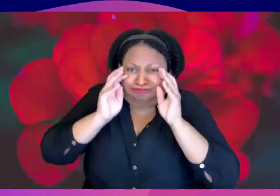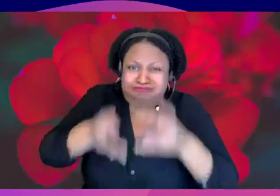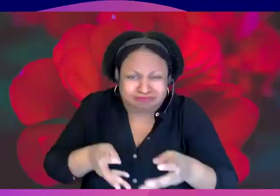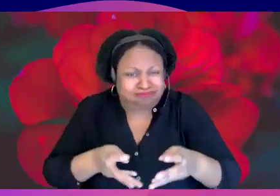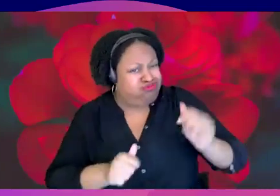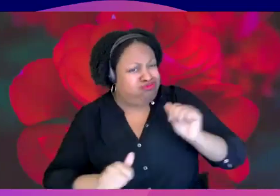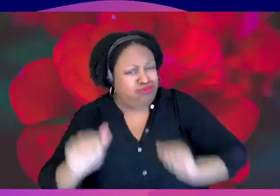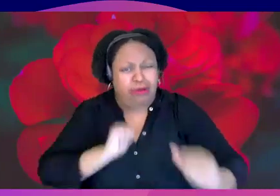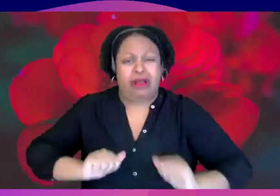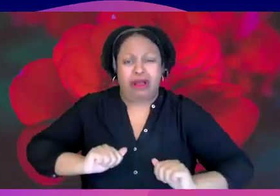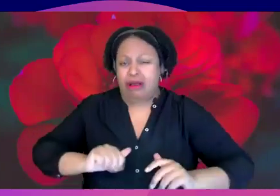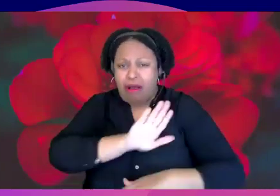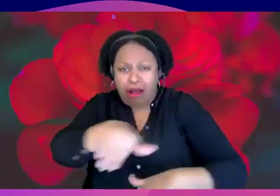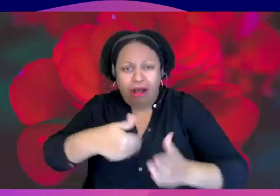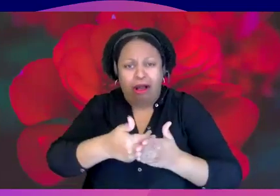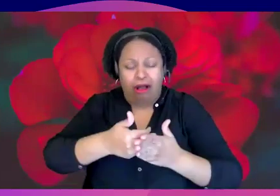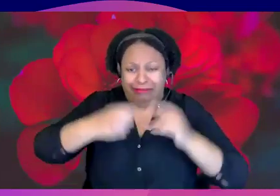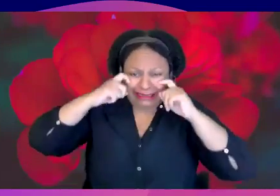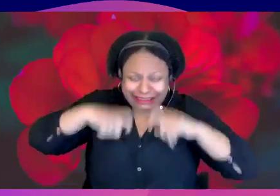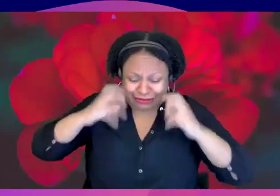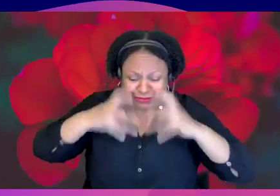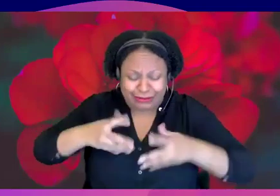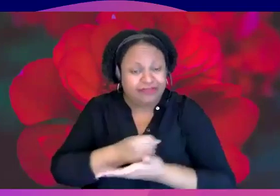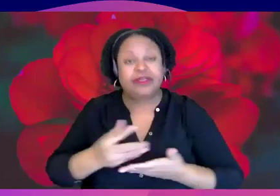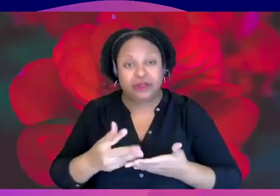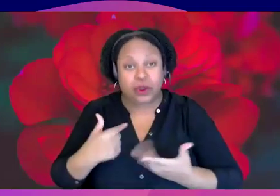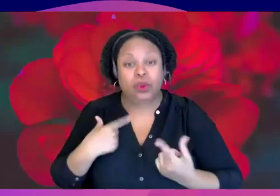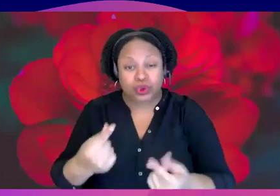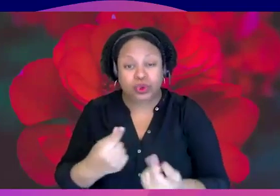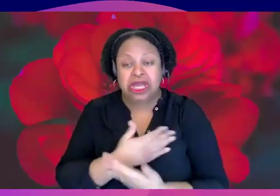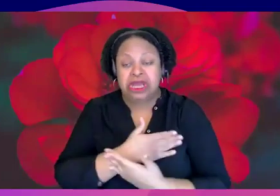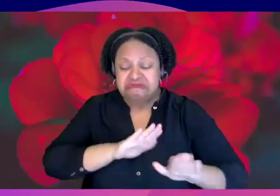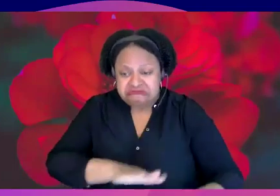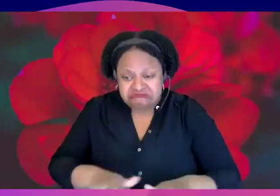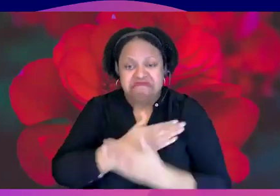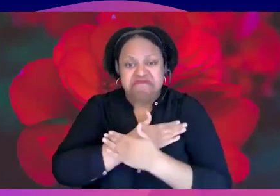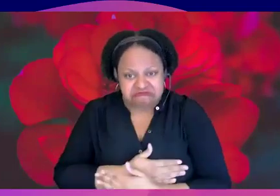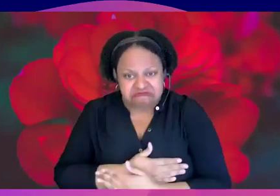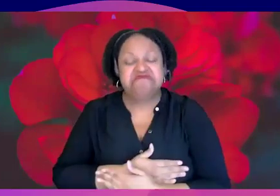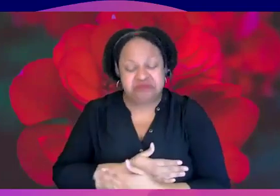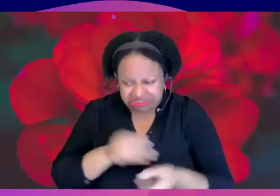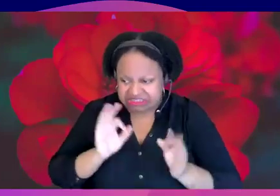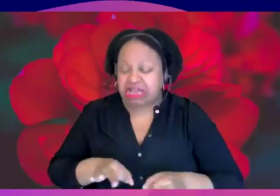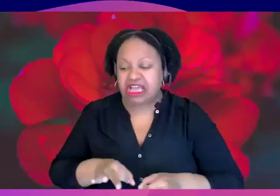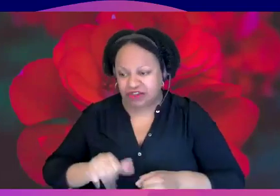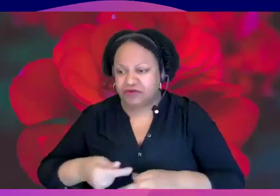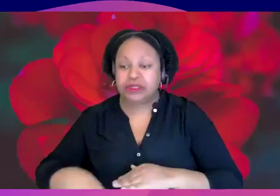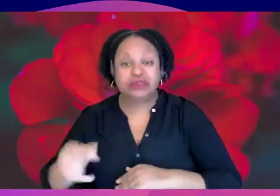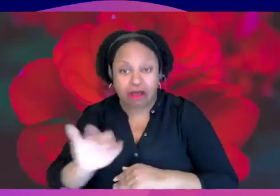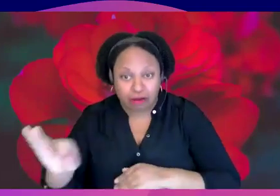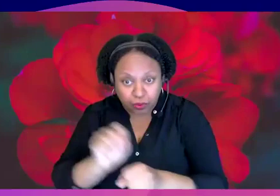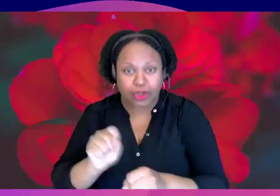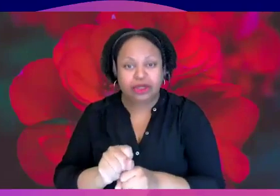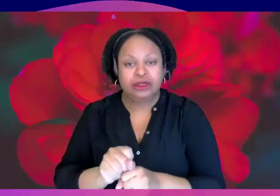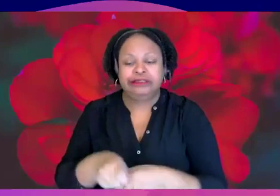calmed down and I got some rest, I took a few days off work. I went to work and sat down